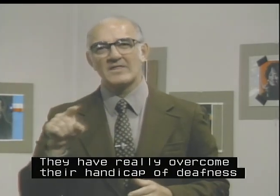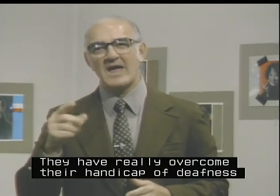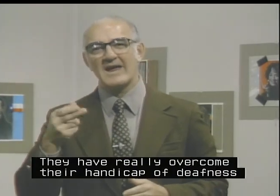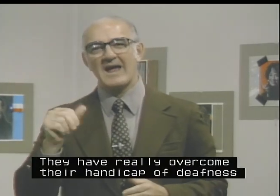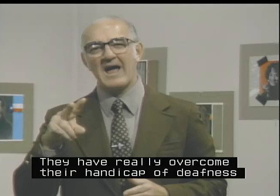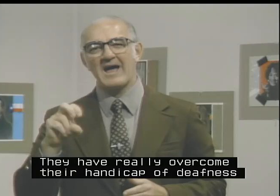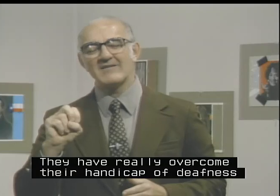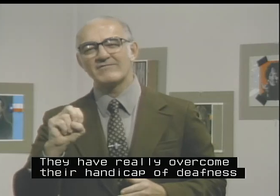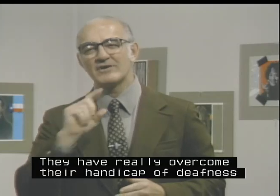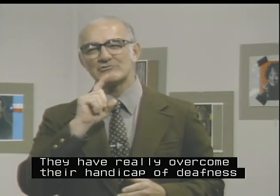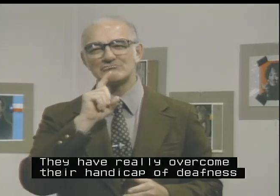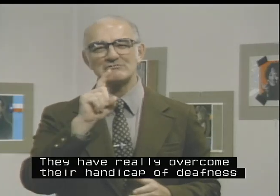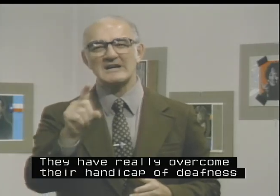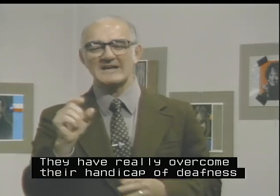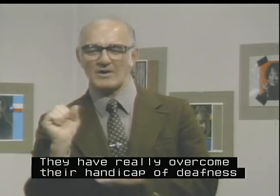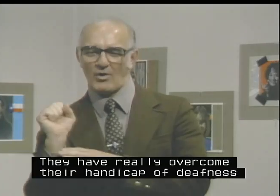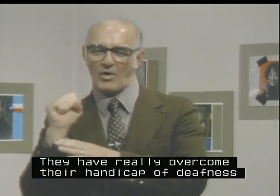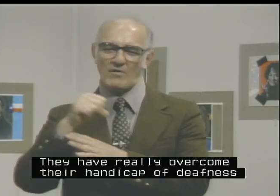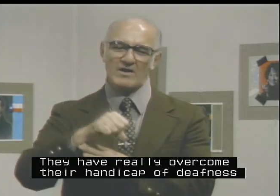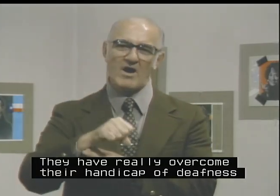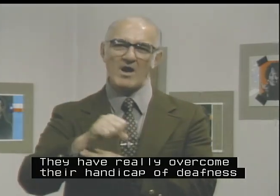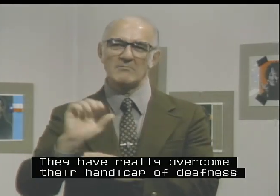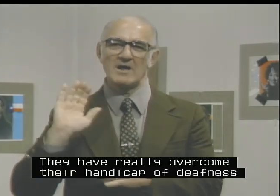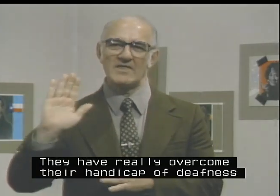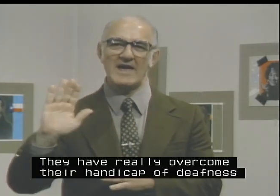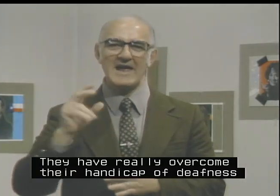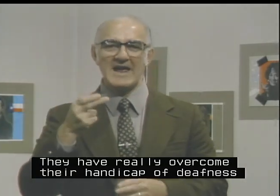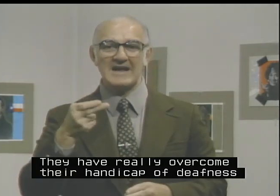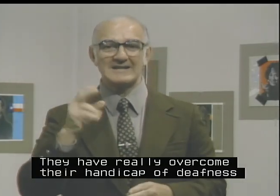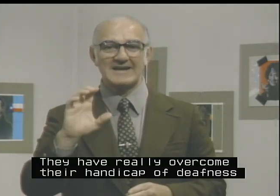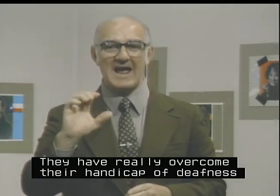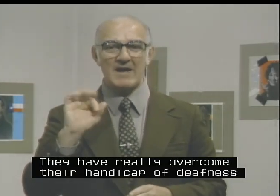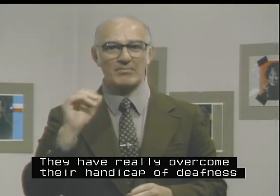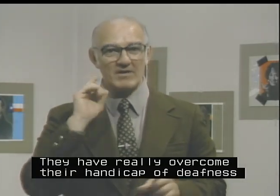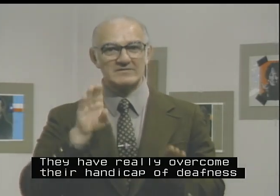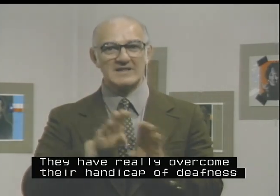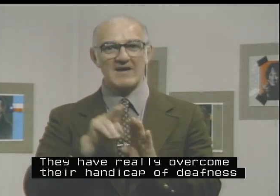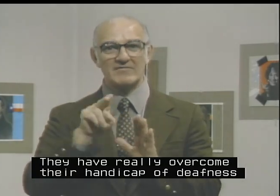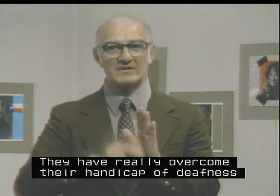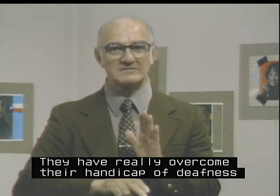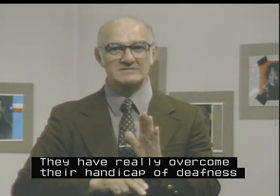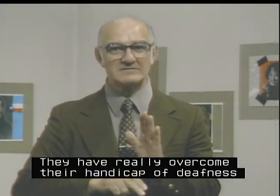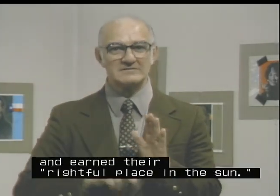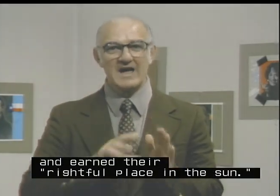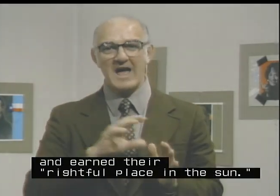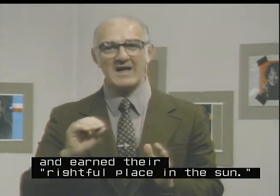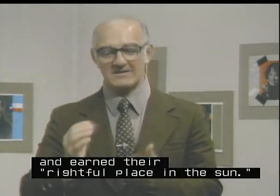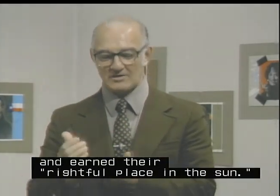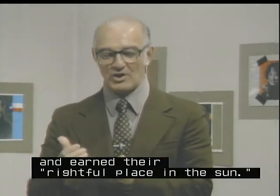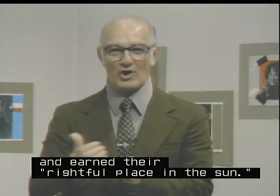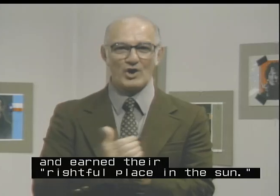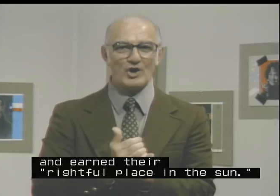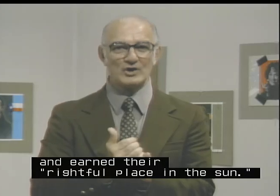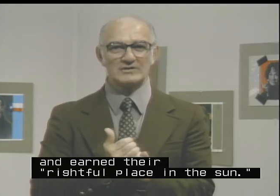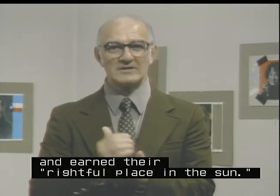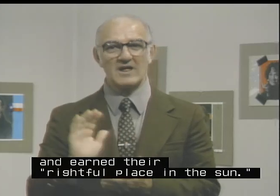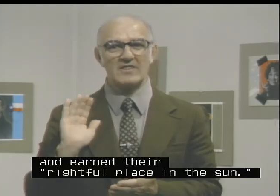They have really overcome the handicap of deafness and earned their